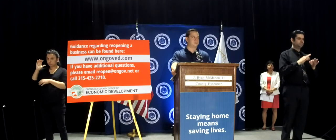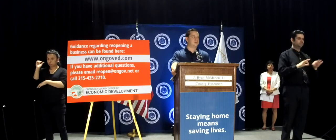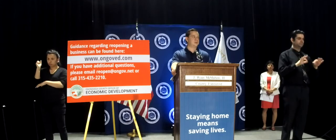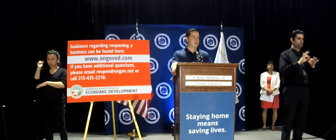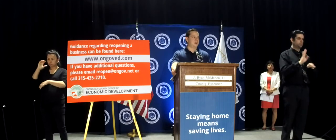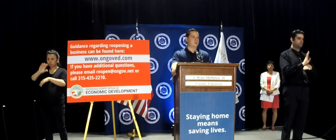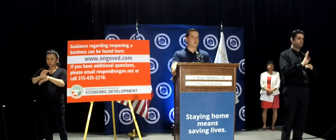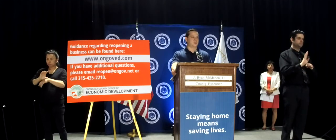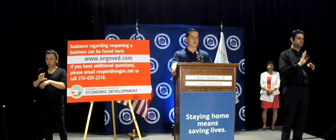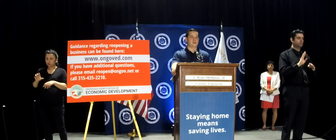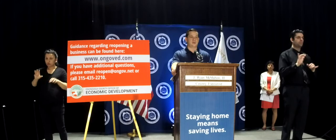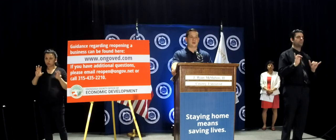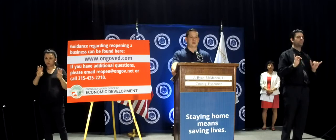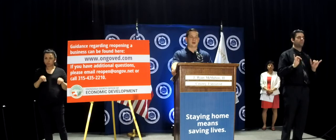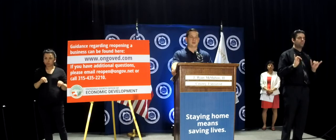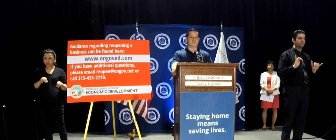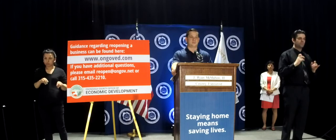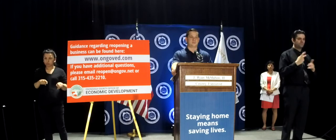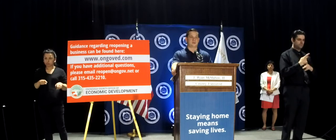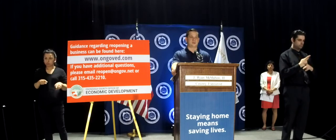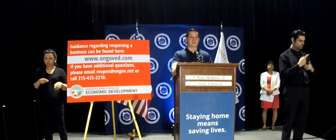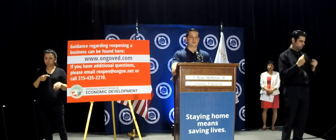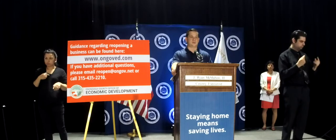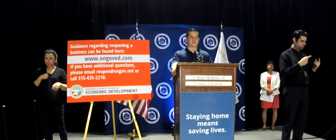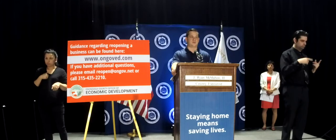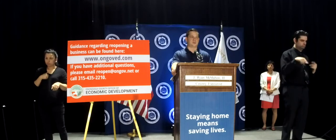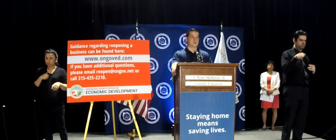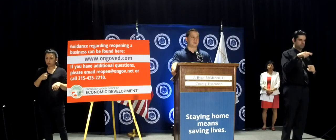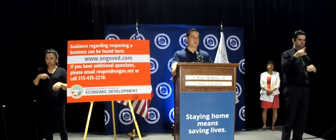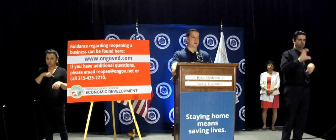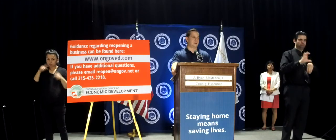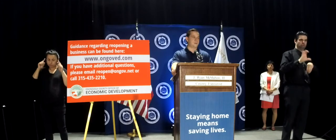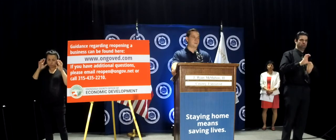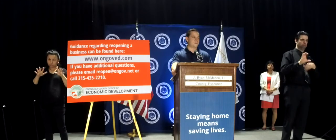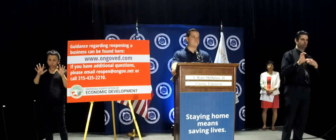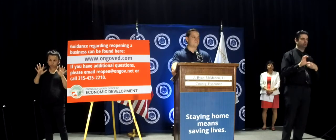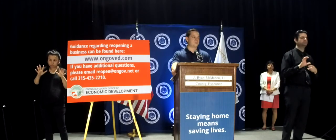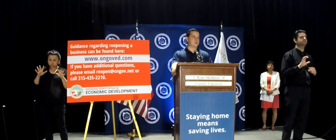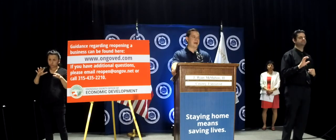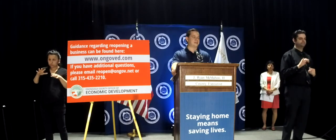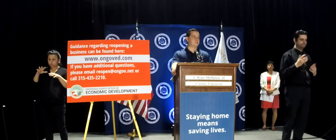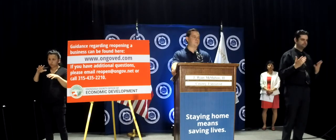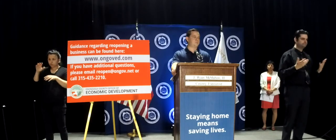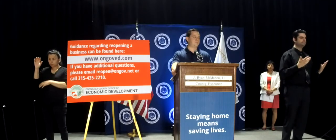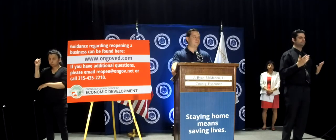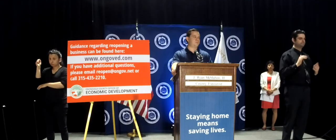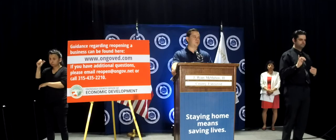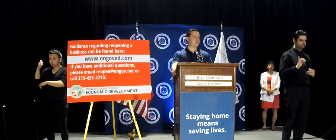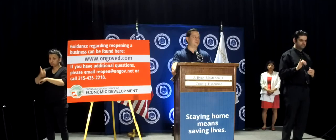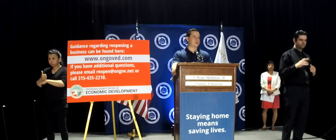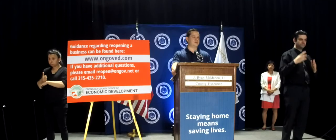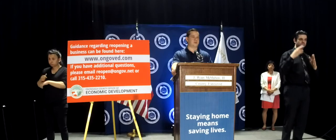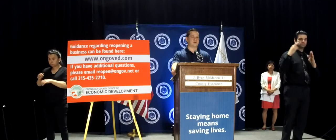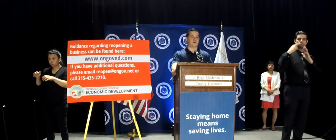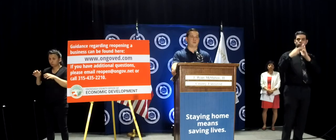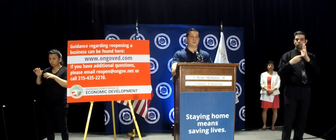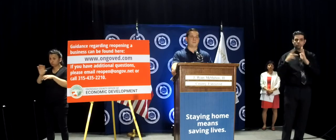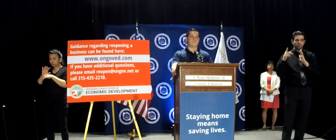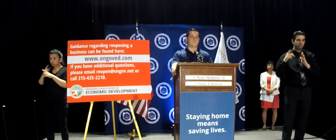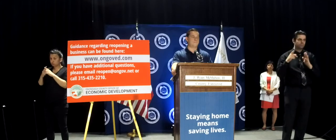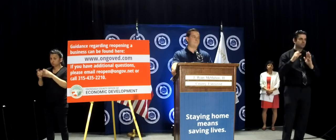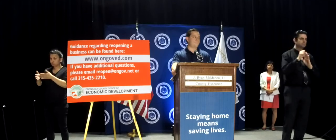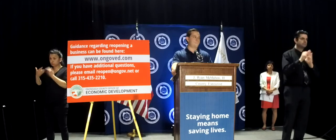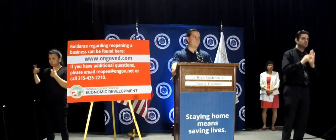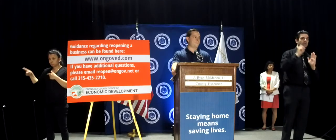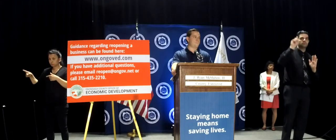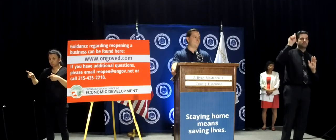grip on quickly, because there's conflicting guidance between the state and federal government. Did